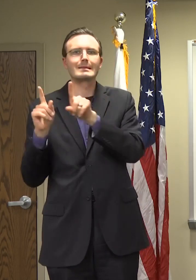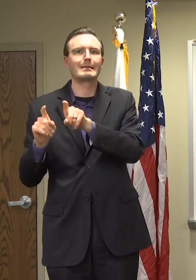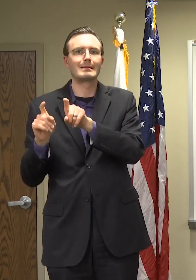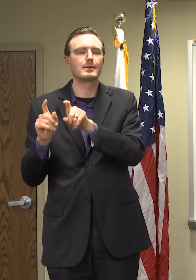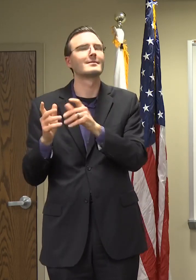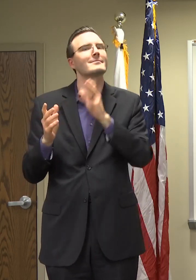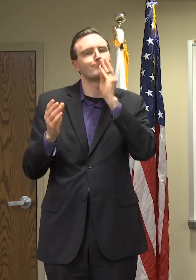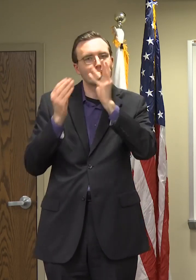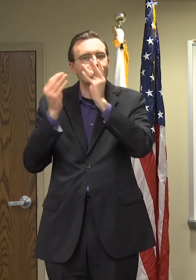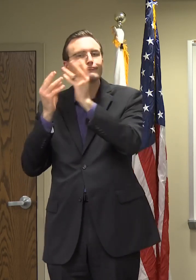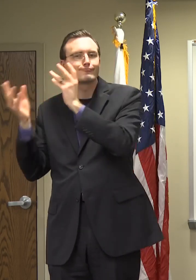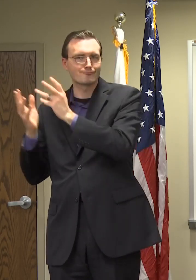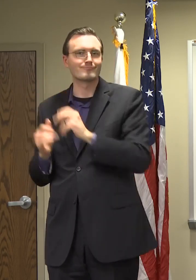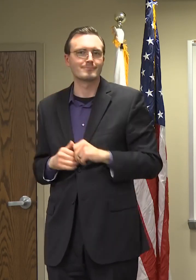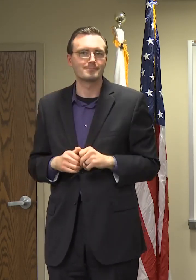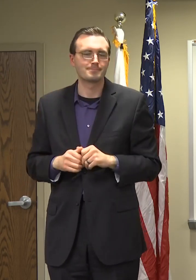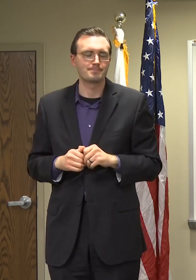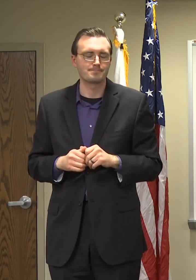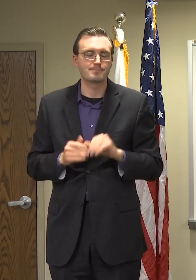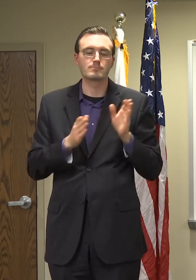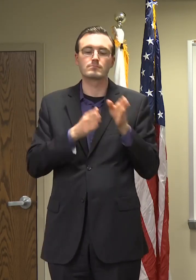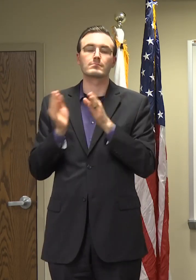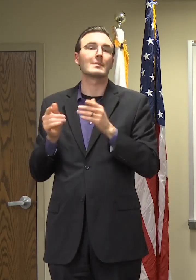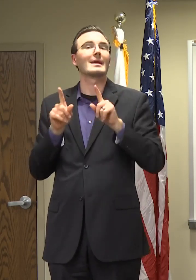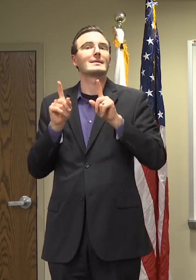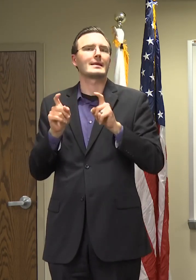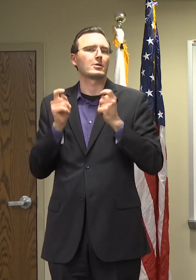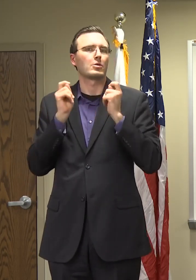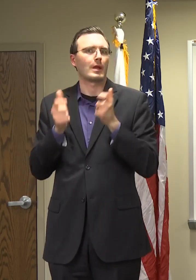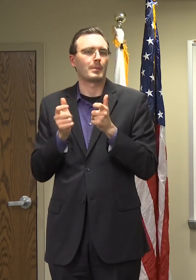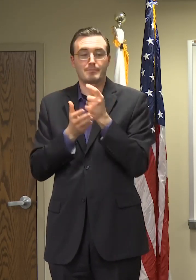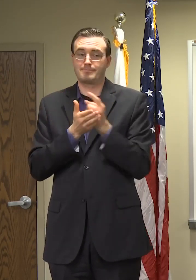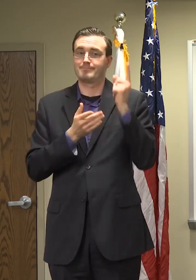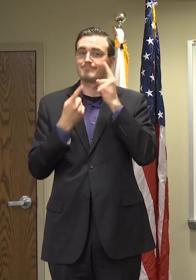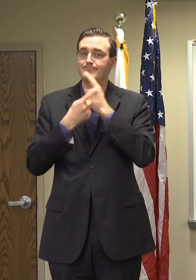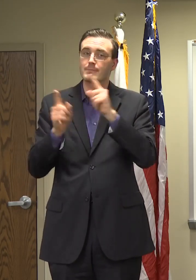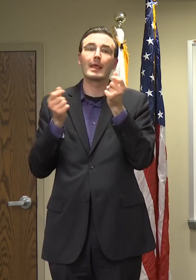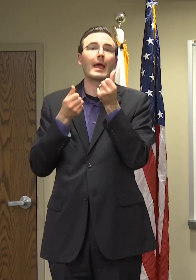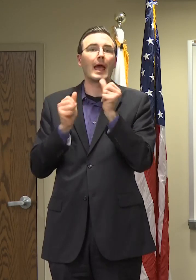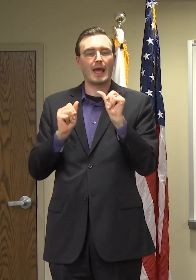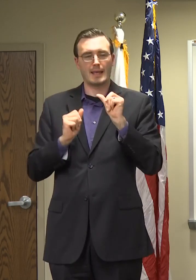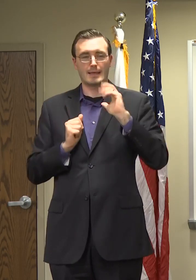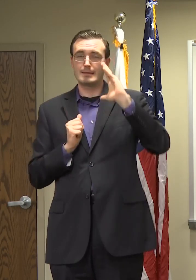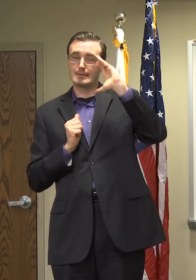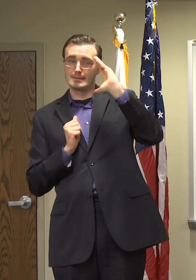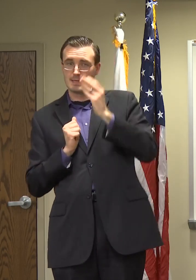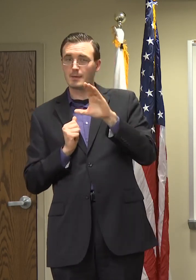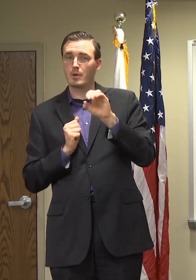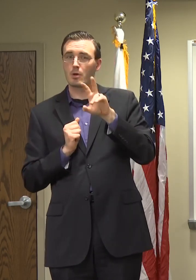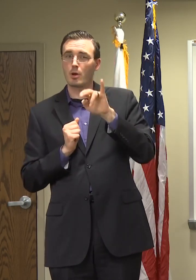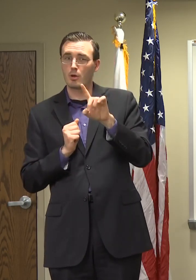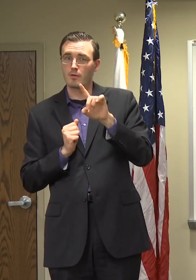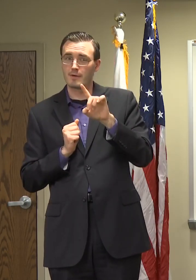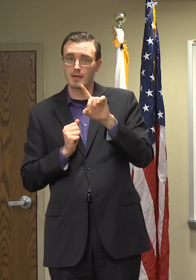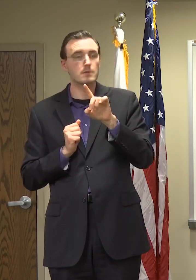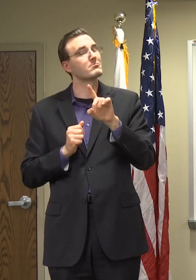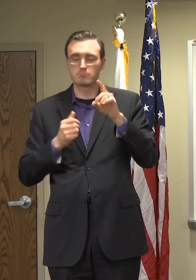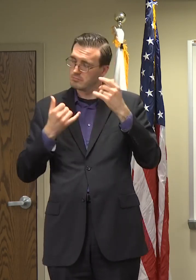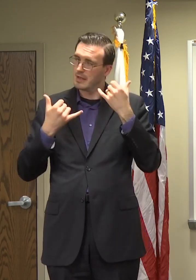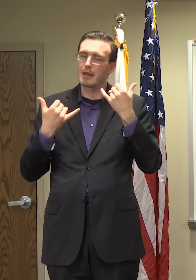capabilities. So last week we learned that testing is available to anyone with signs and symptoms of COVID-19. That has not